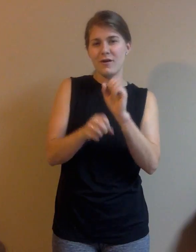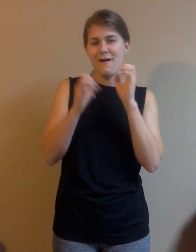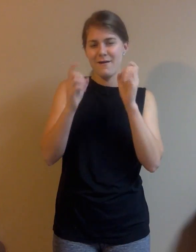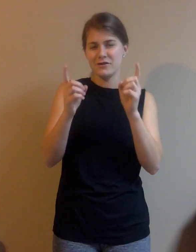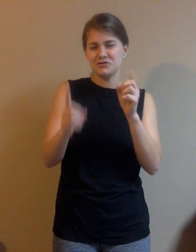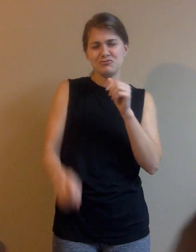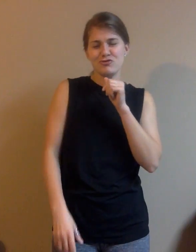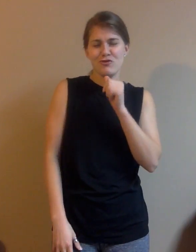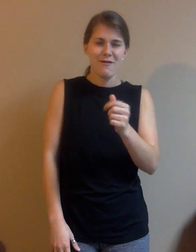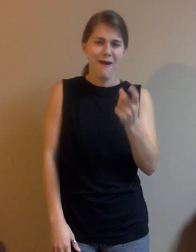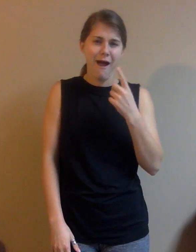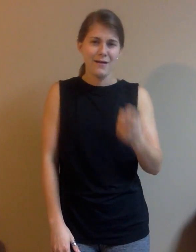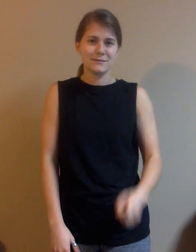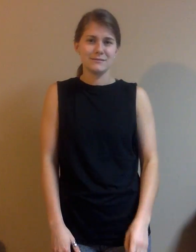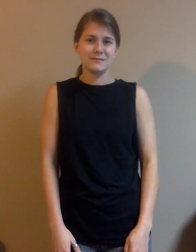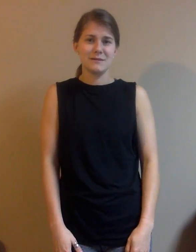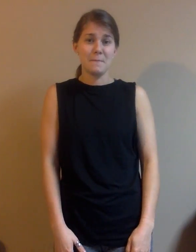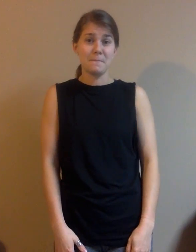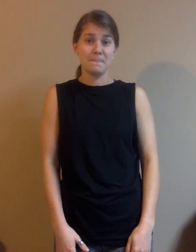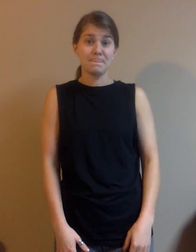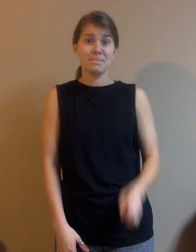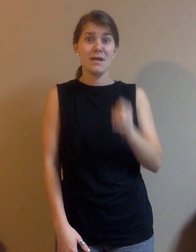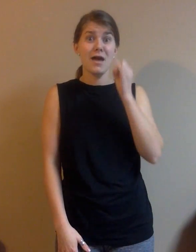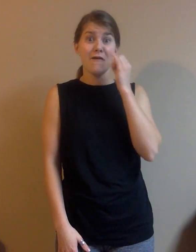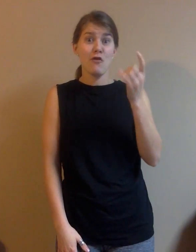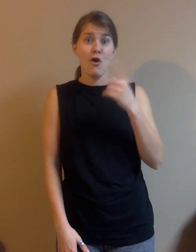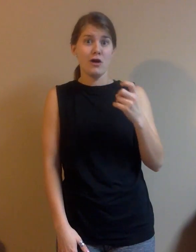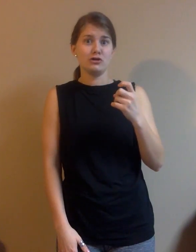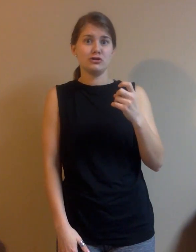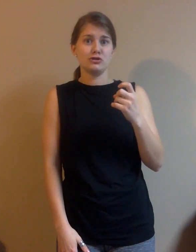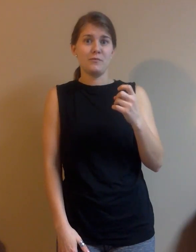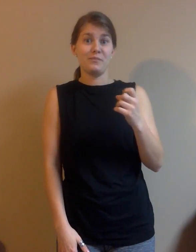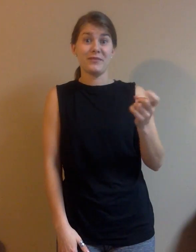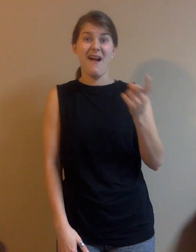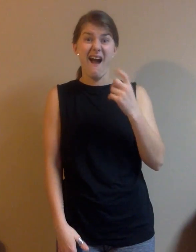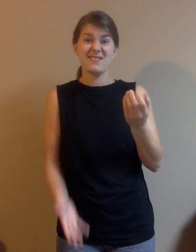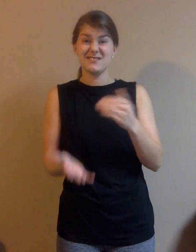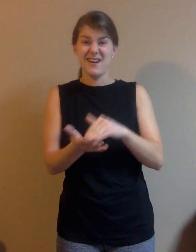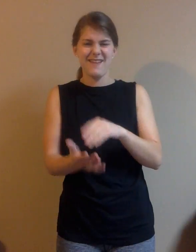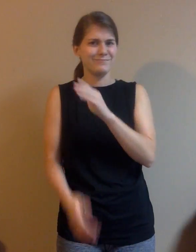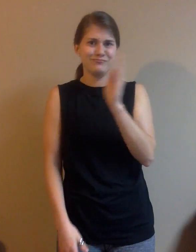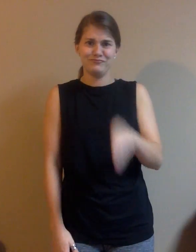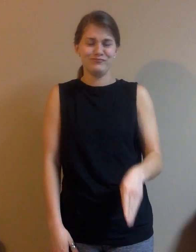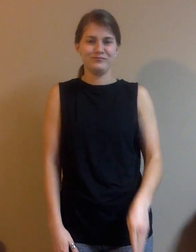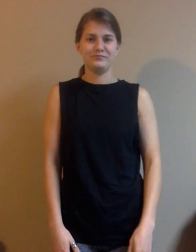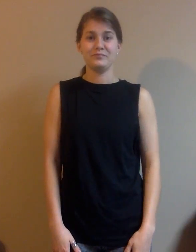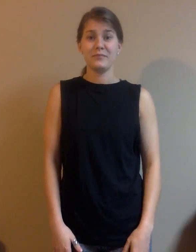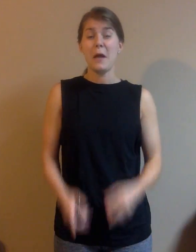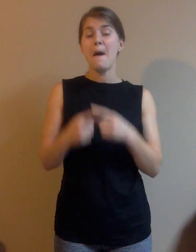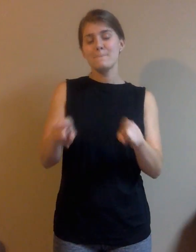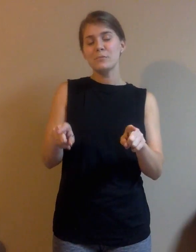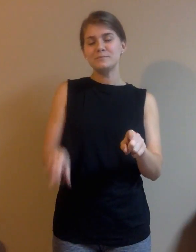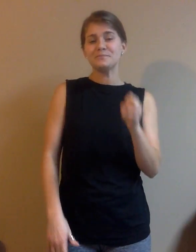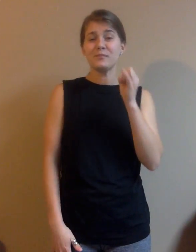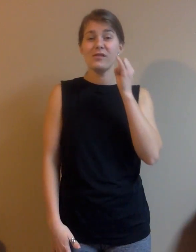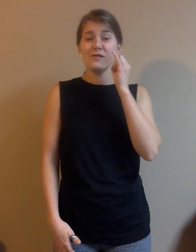and you're never asked back, curiously, that's a thing that strikes me. But if you are, and you say to somebody, they say, what do you do? And you say,